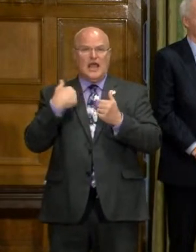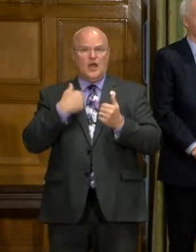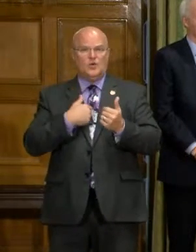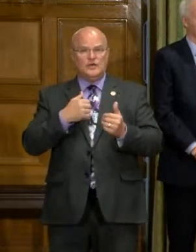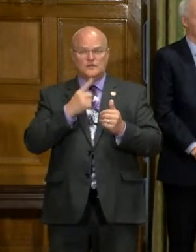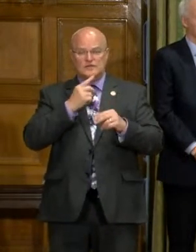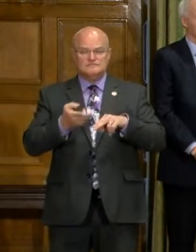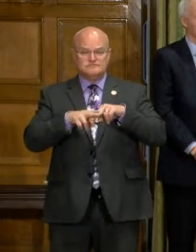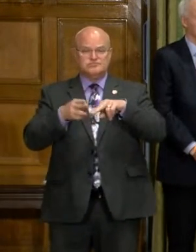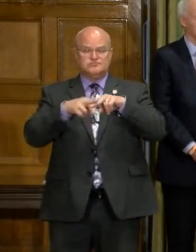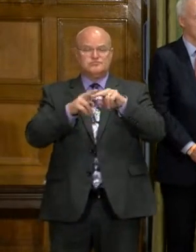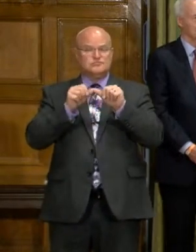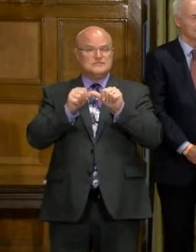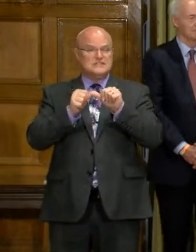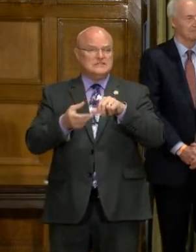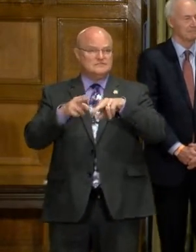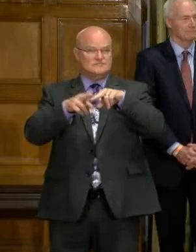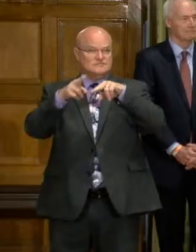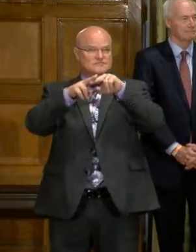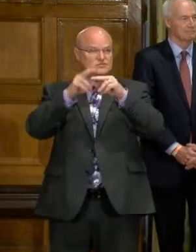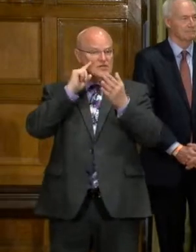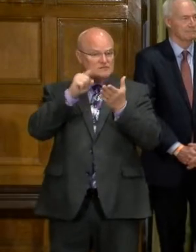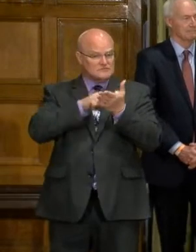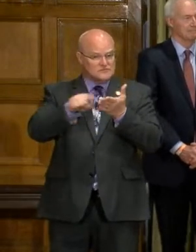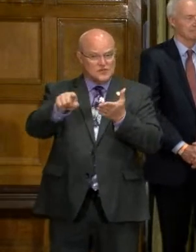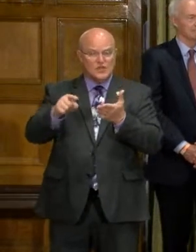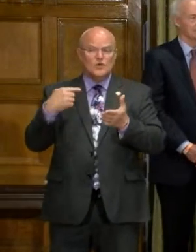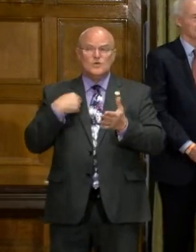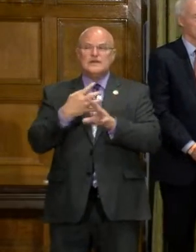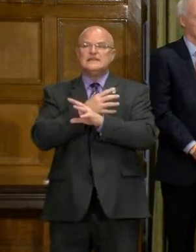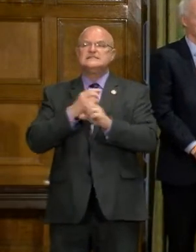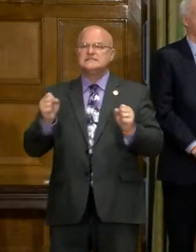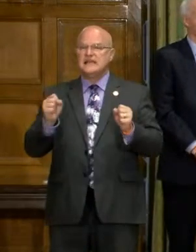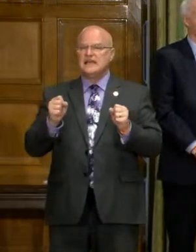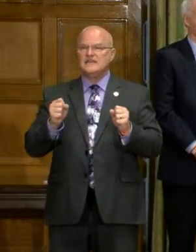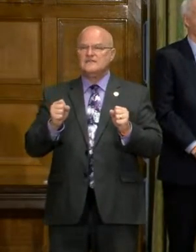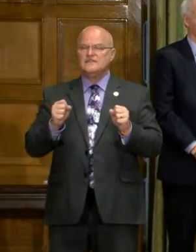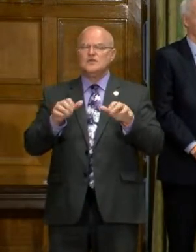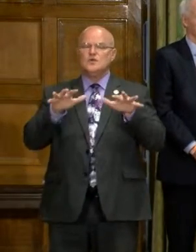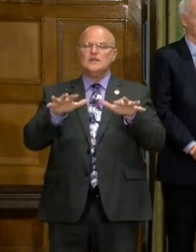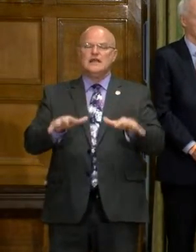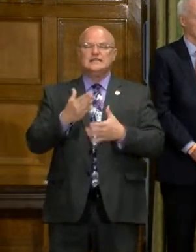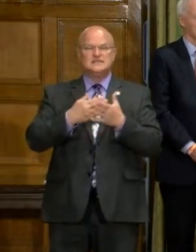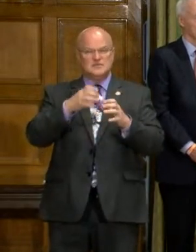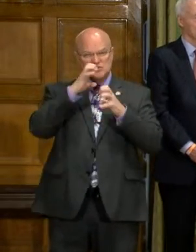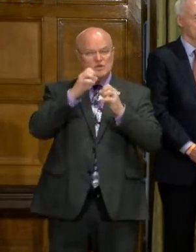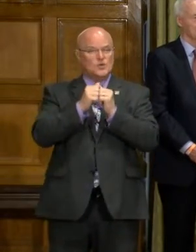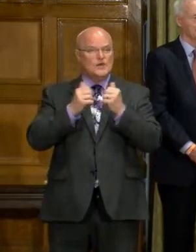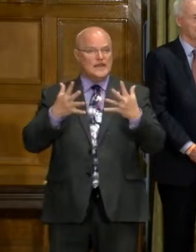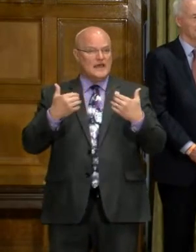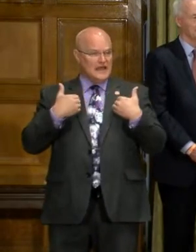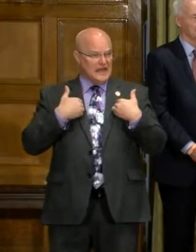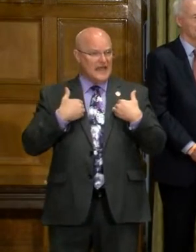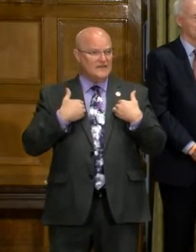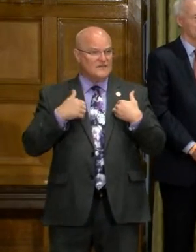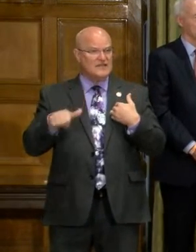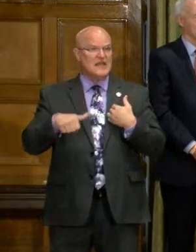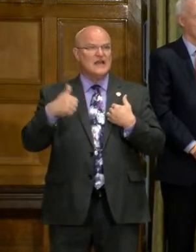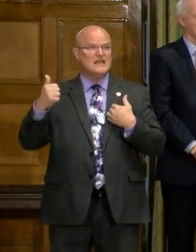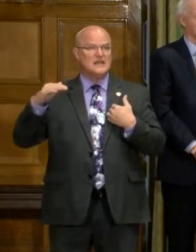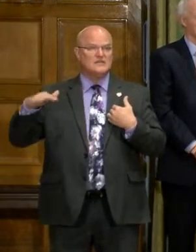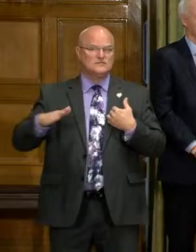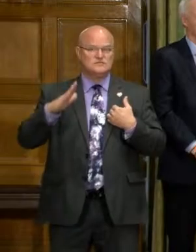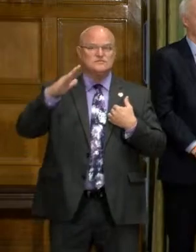have scaled up and are continuing to scale that up so that we can safely relax some of these restrictions without having